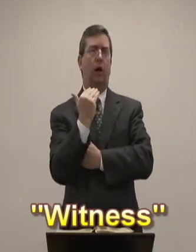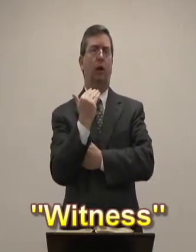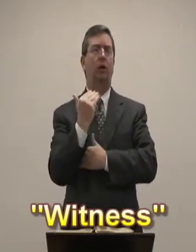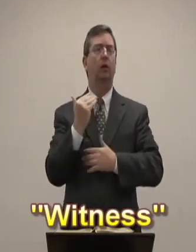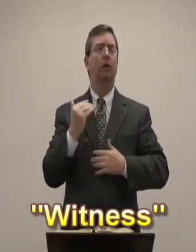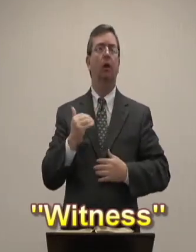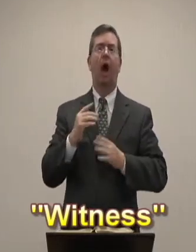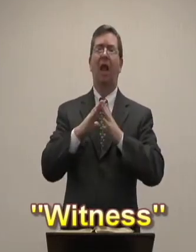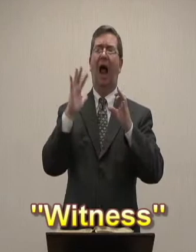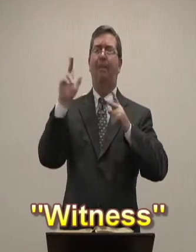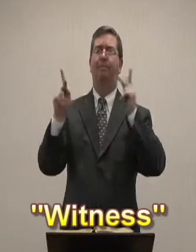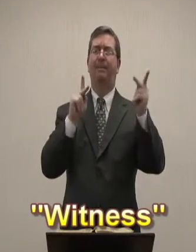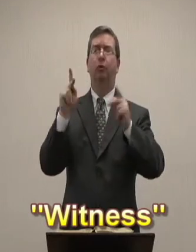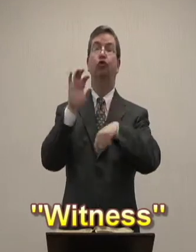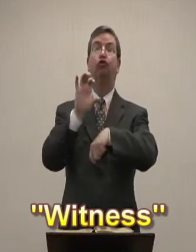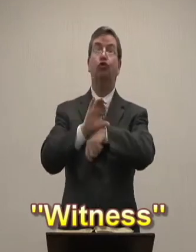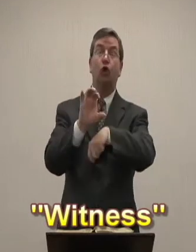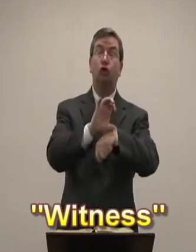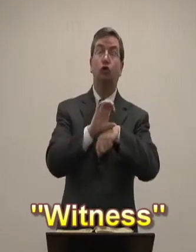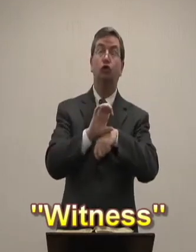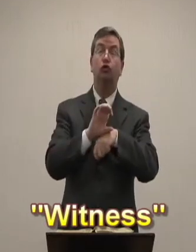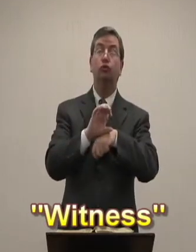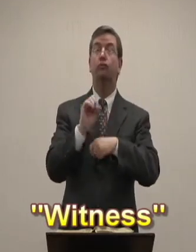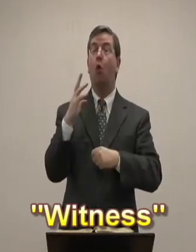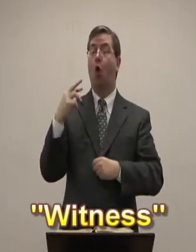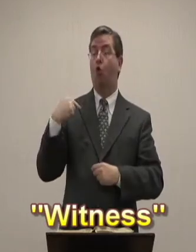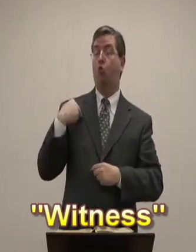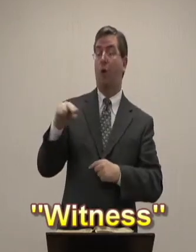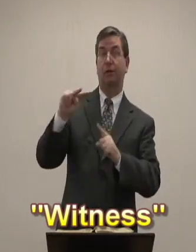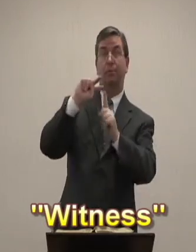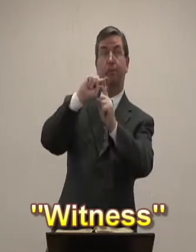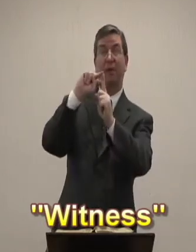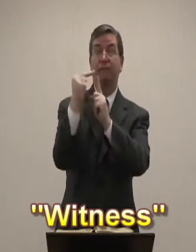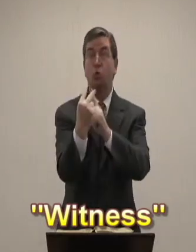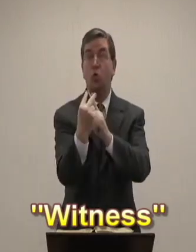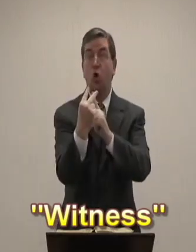And they witnessed the things that have happened. Now, it's very important this morning